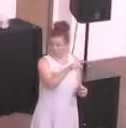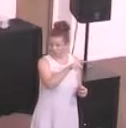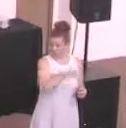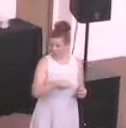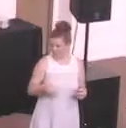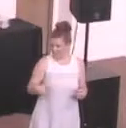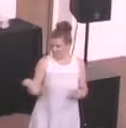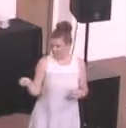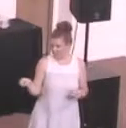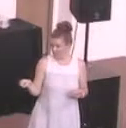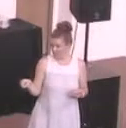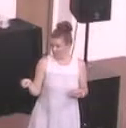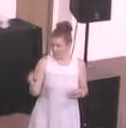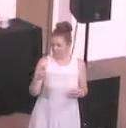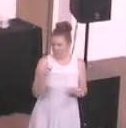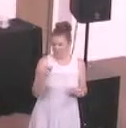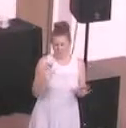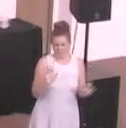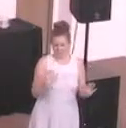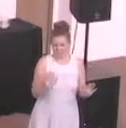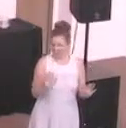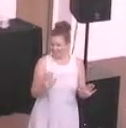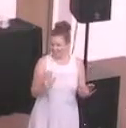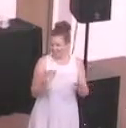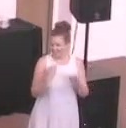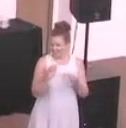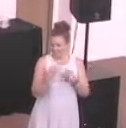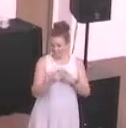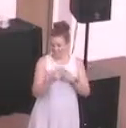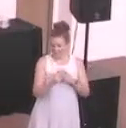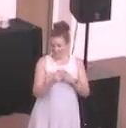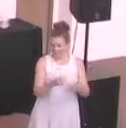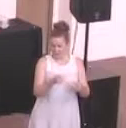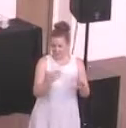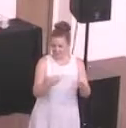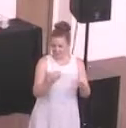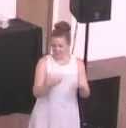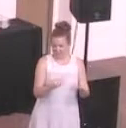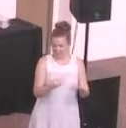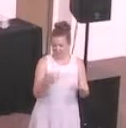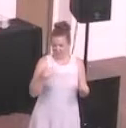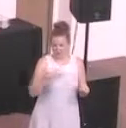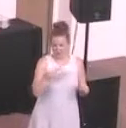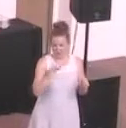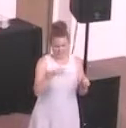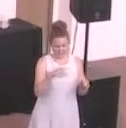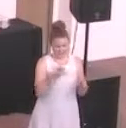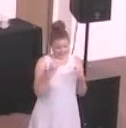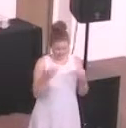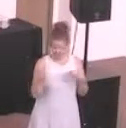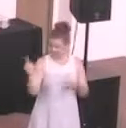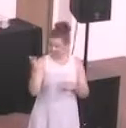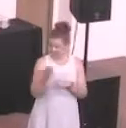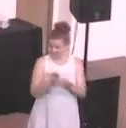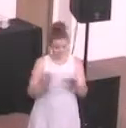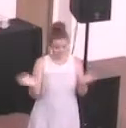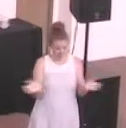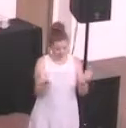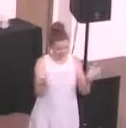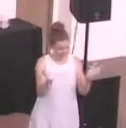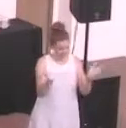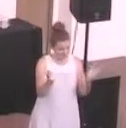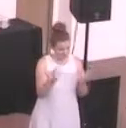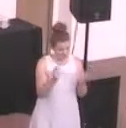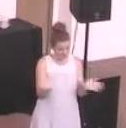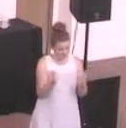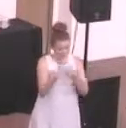here to the front. Now, in order for him to be able to run as fast as possible, we need to give him some encouragement. Can you guys yell, run with